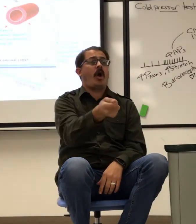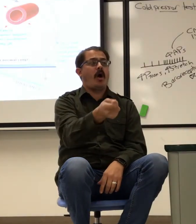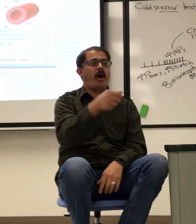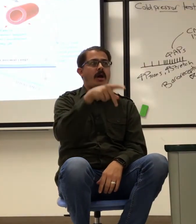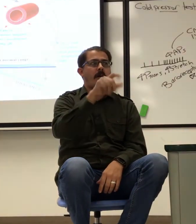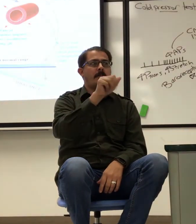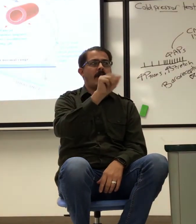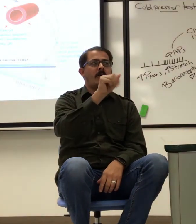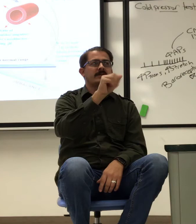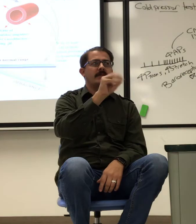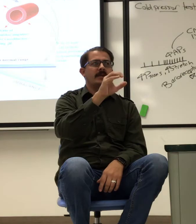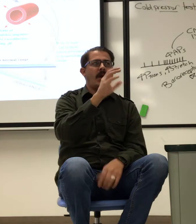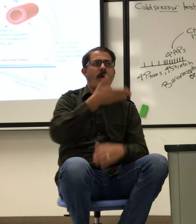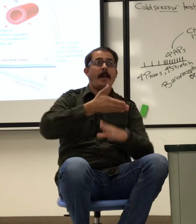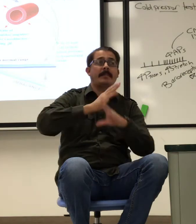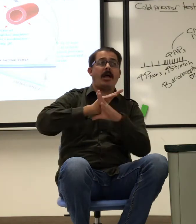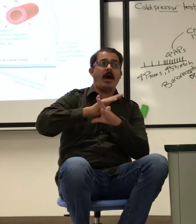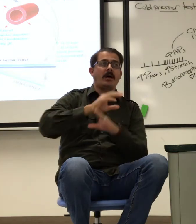I want to block sympathetic.